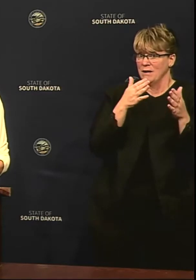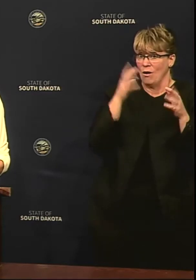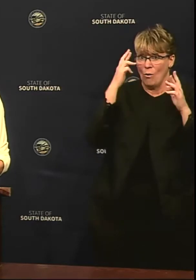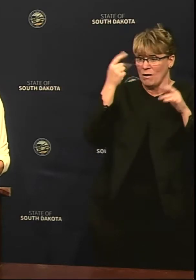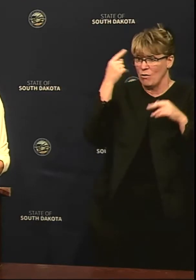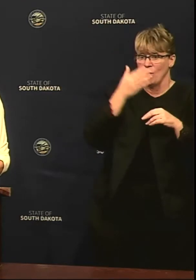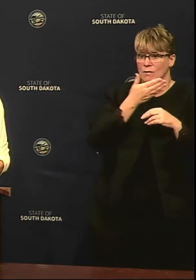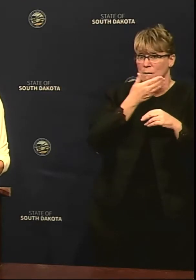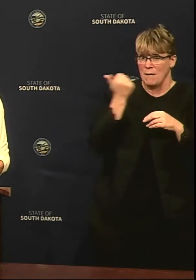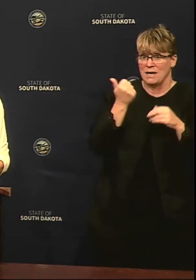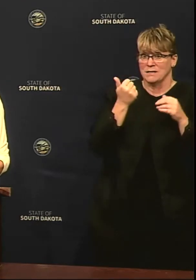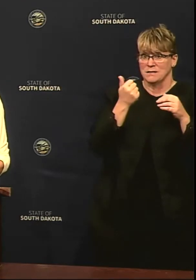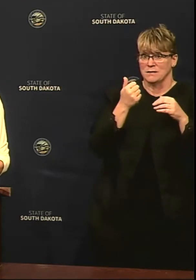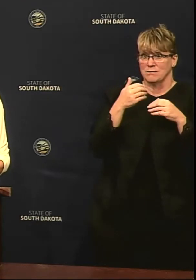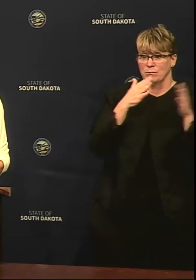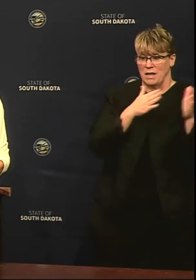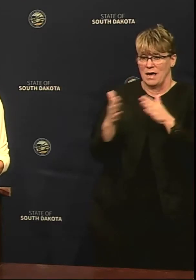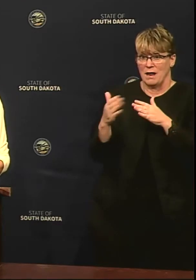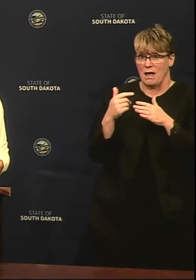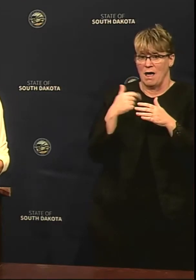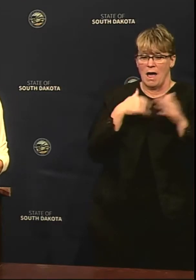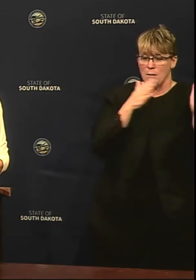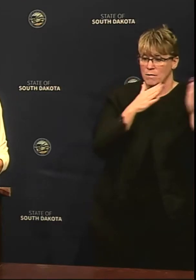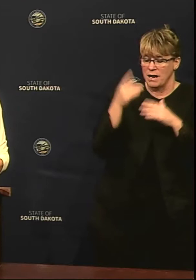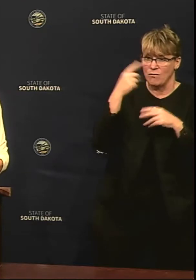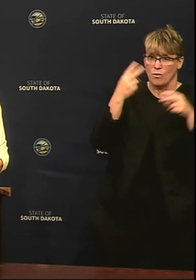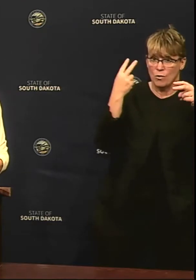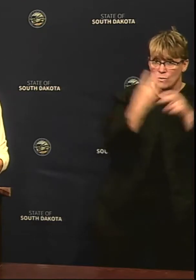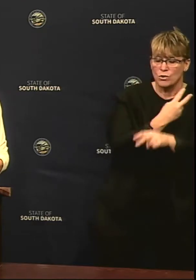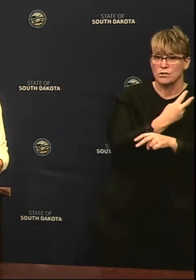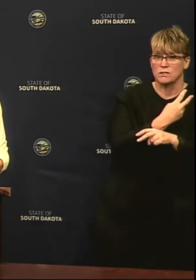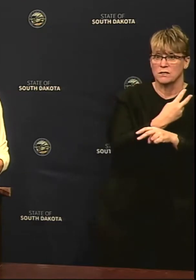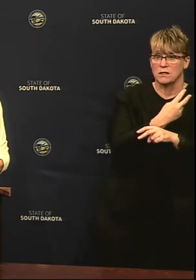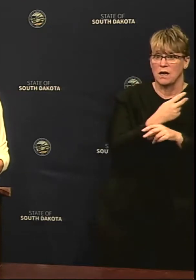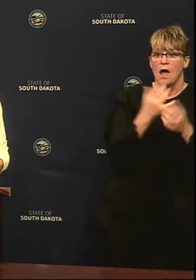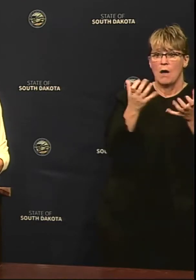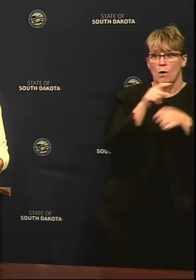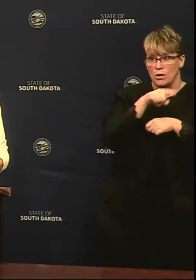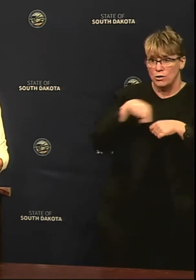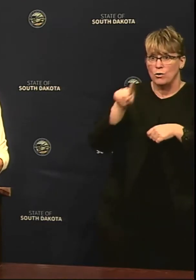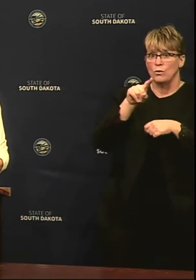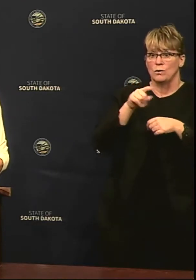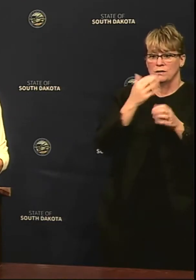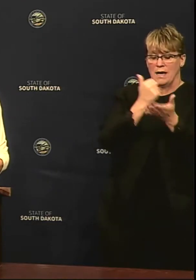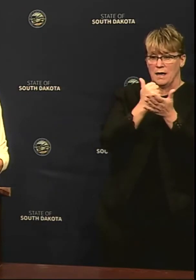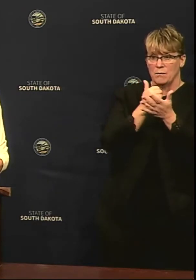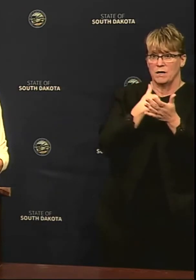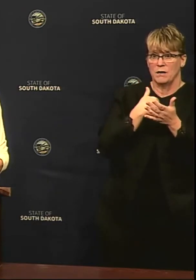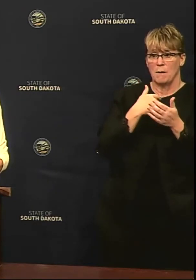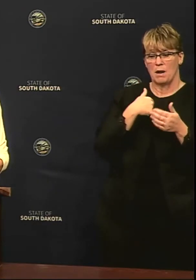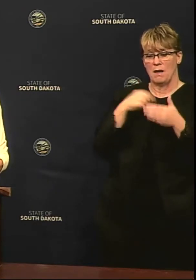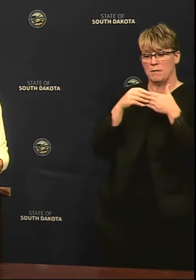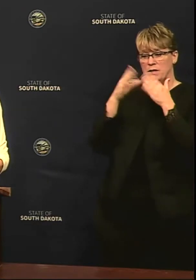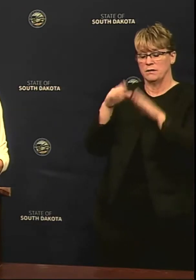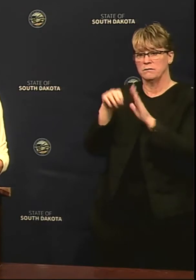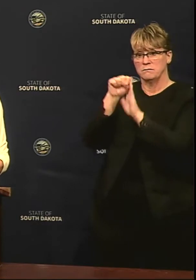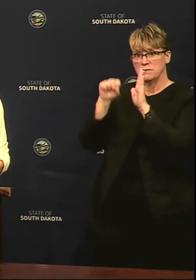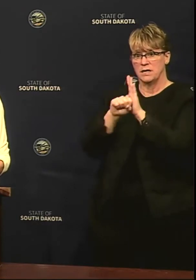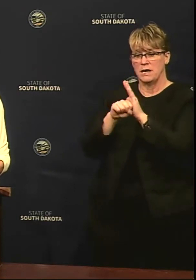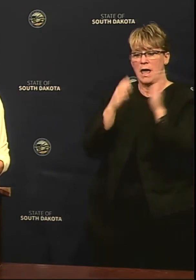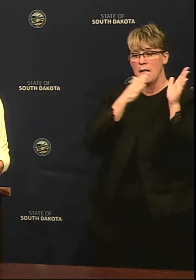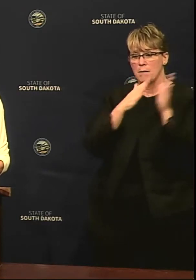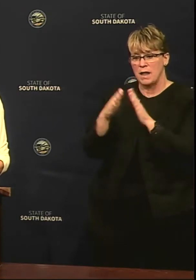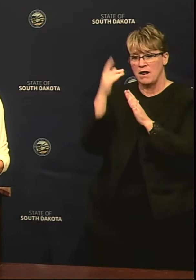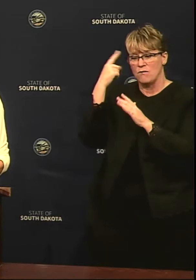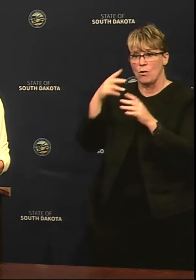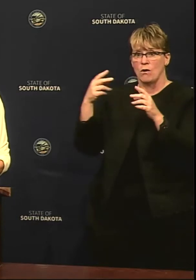scenario. I'm planning for worst case scenario. I'm counting on you to do your part, but I also know my part is being a leader of this state and planning for